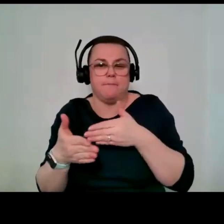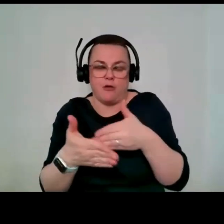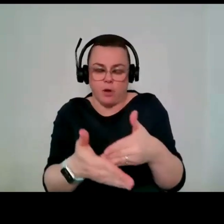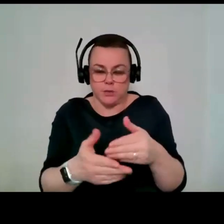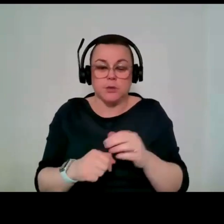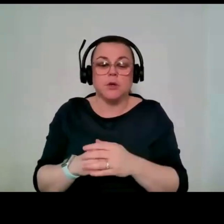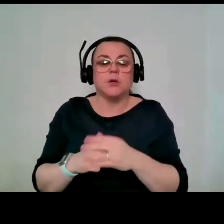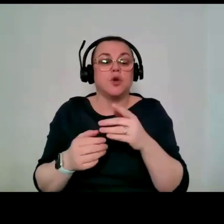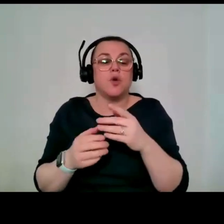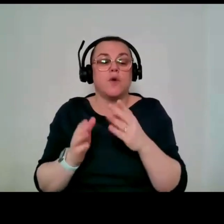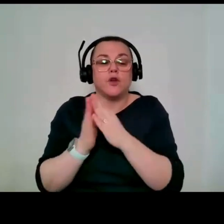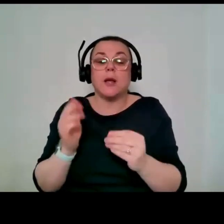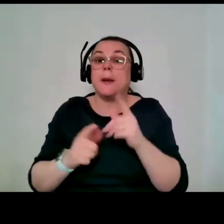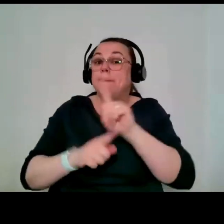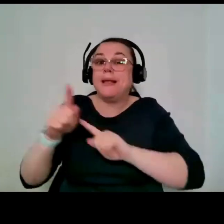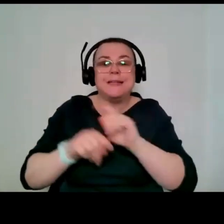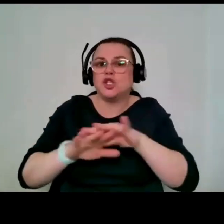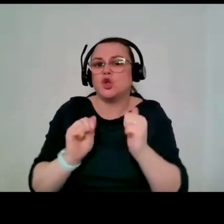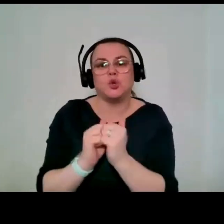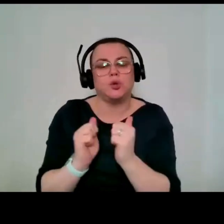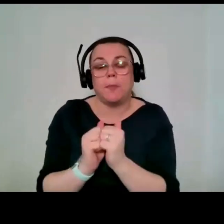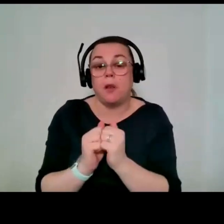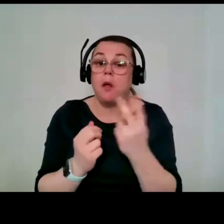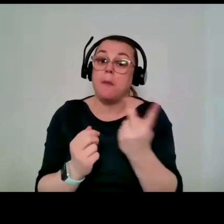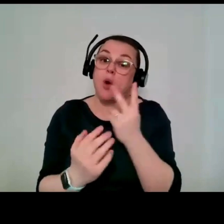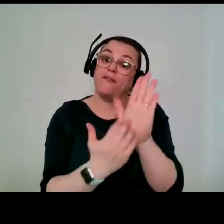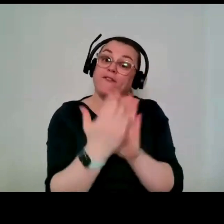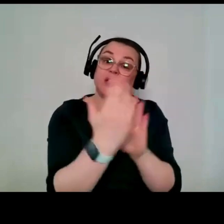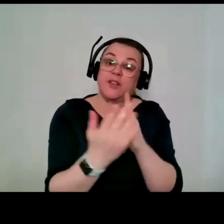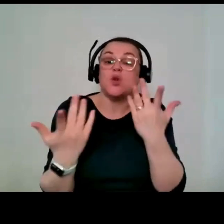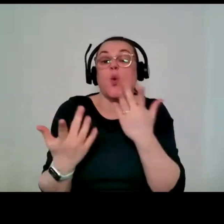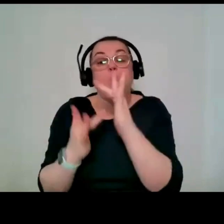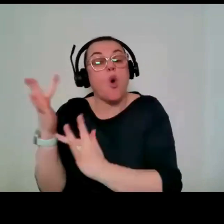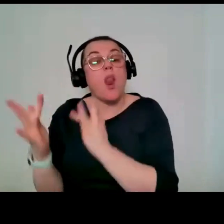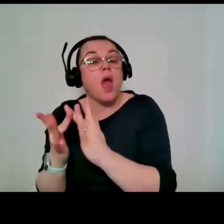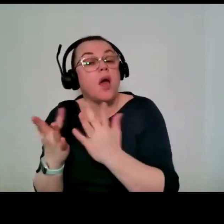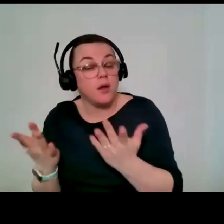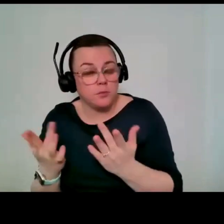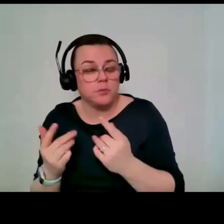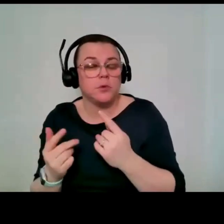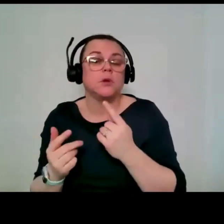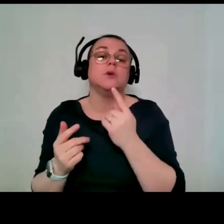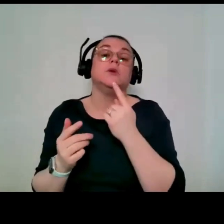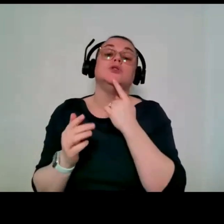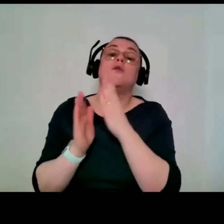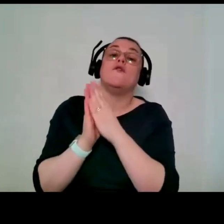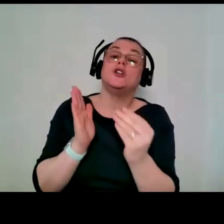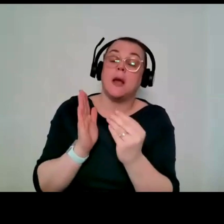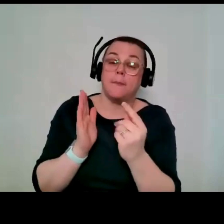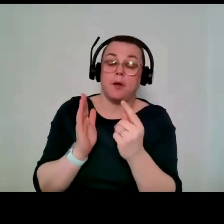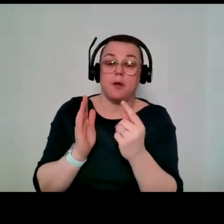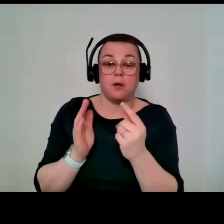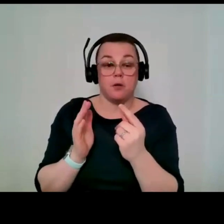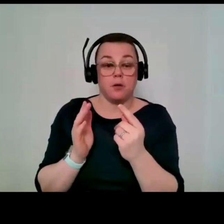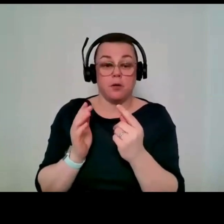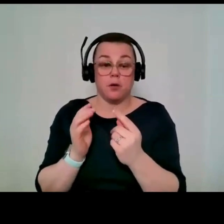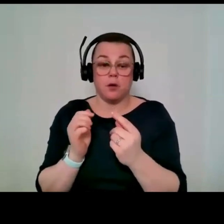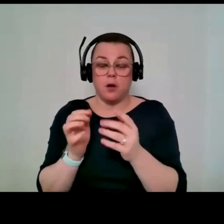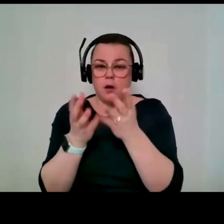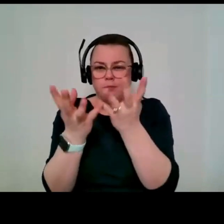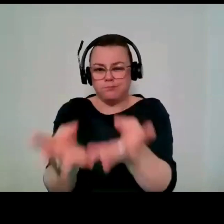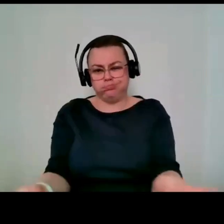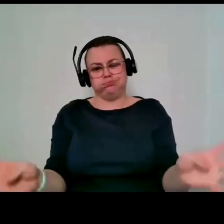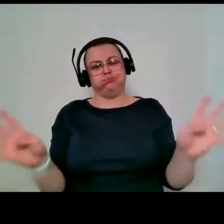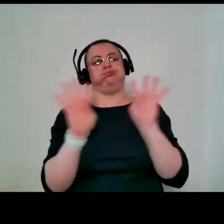inaccessible meetings, both face-to-face and online. So, for example, having large face-to-face